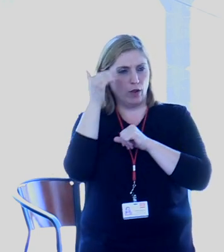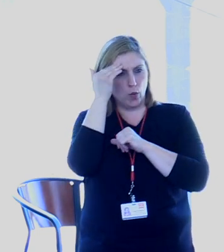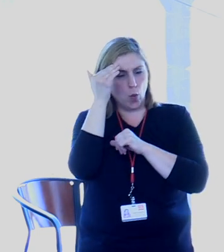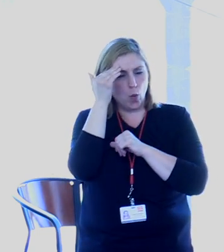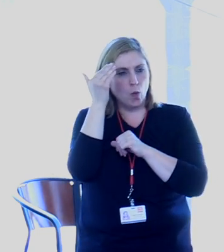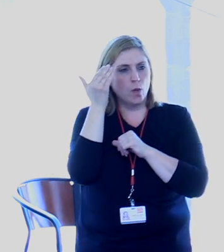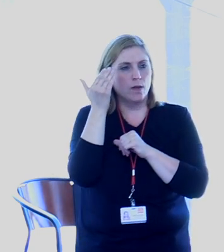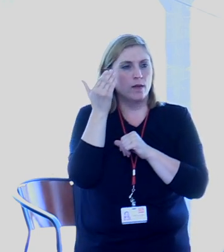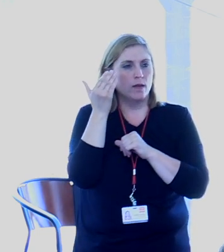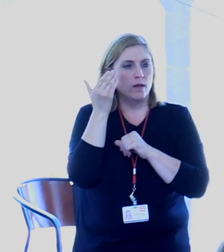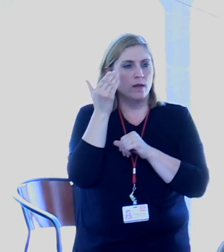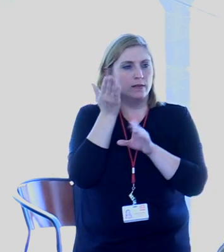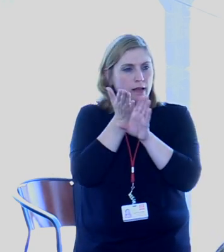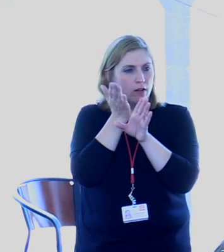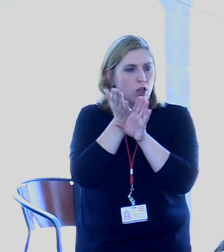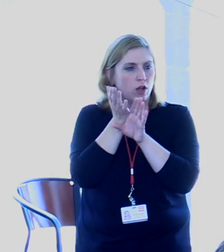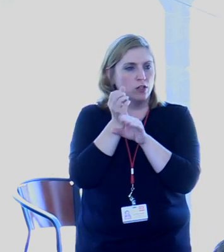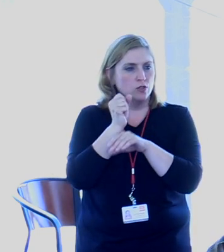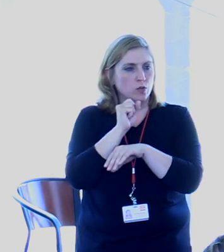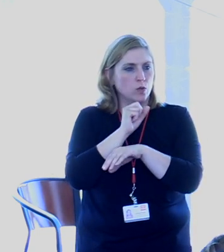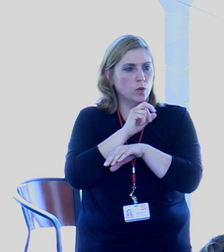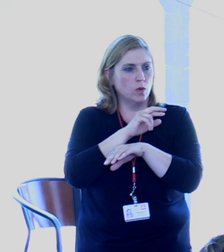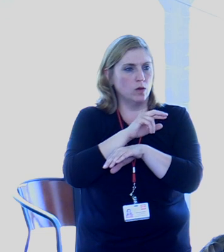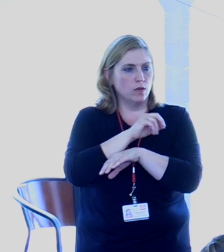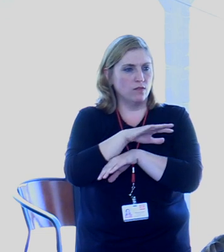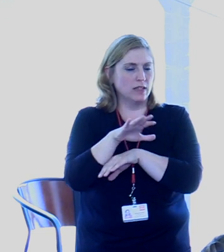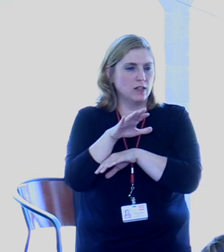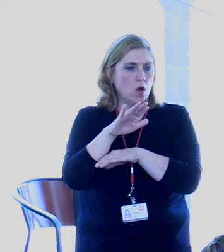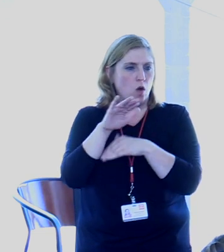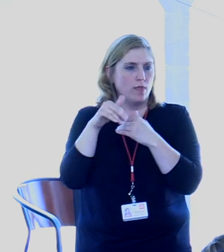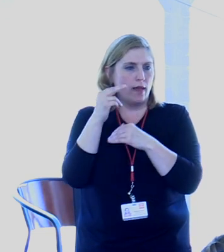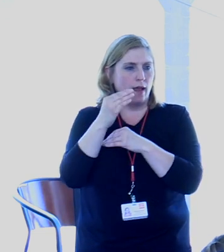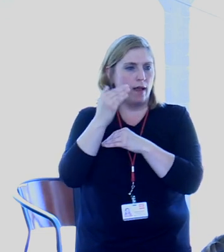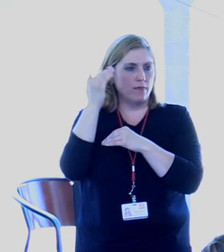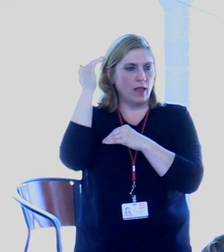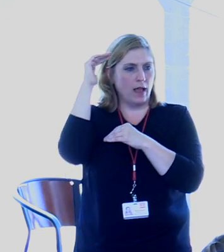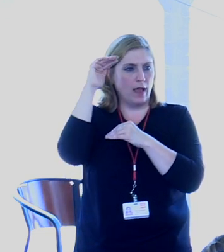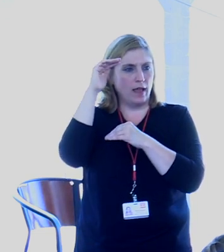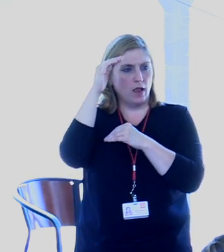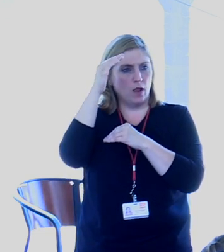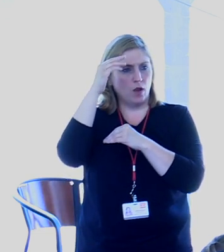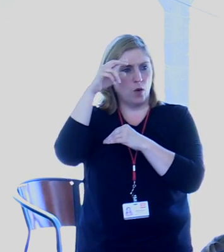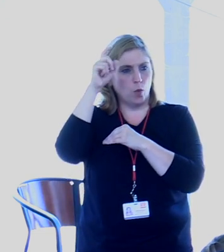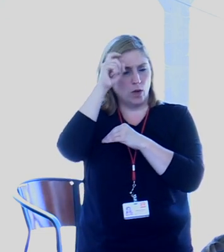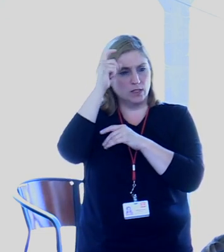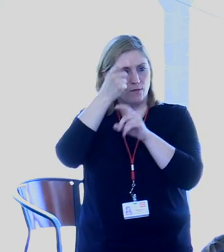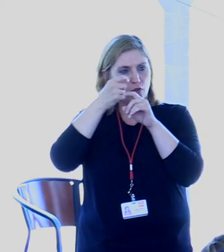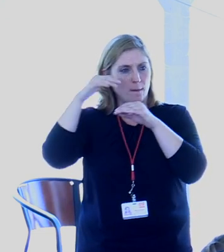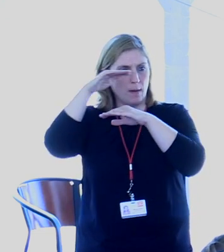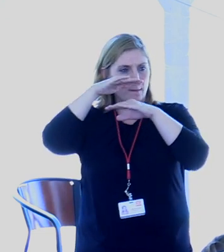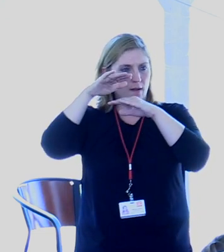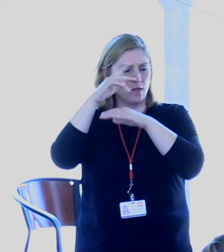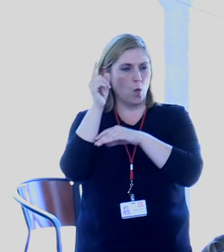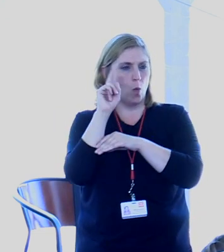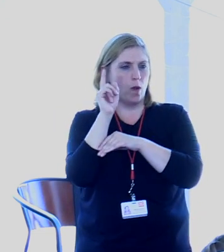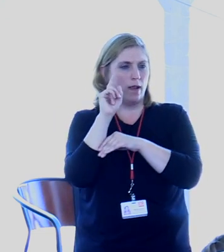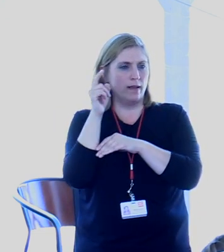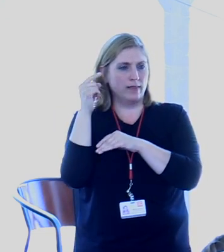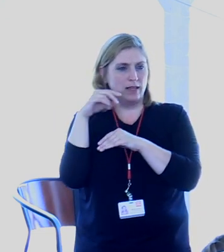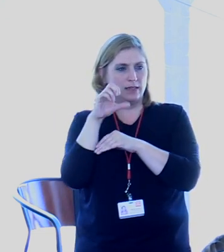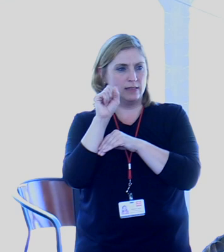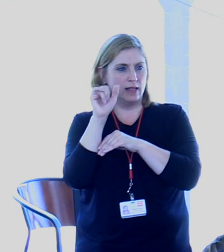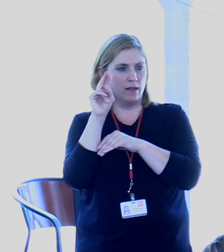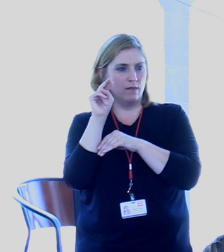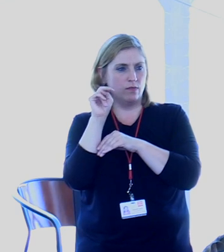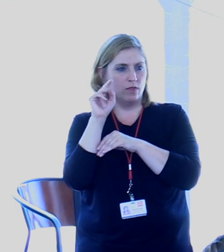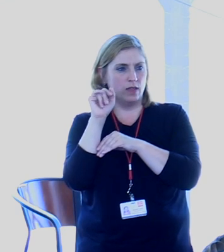of all the psychological reflection, and yet this higher wisdom that comes down from above. And where is the synthesis of